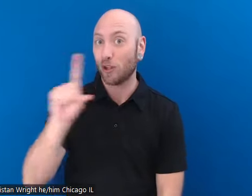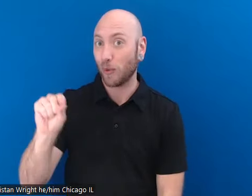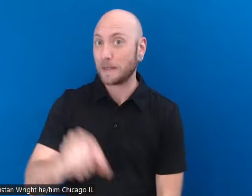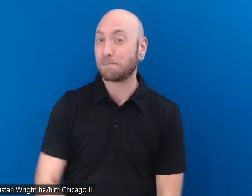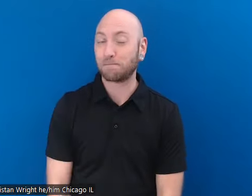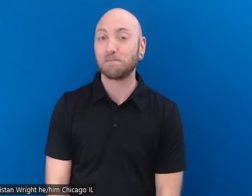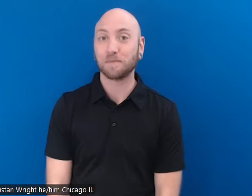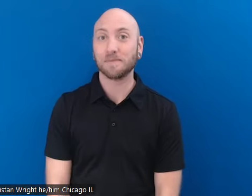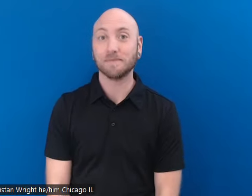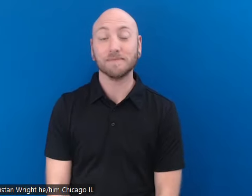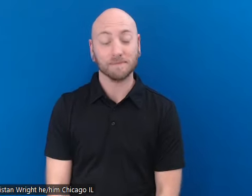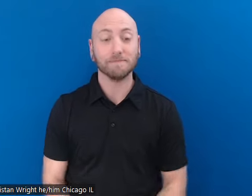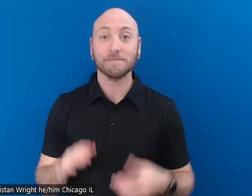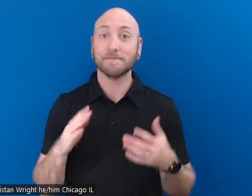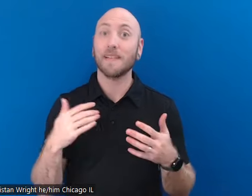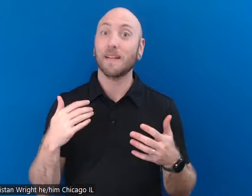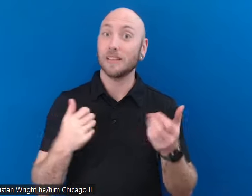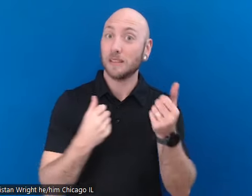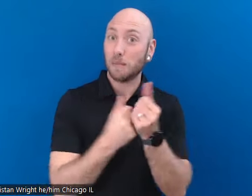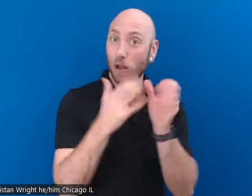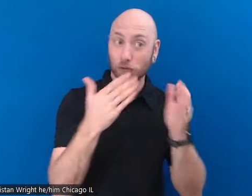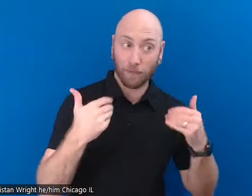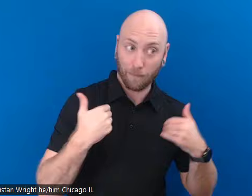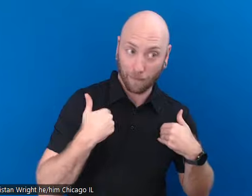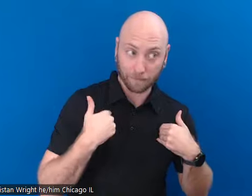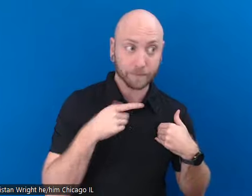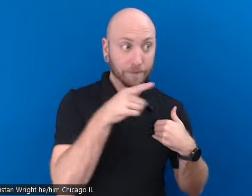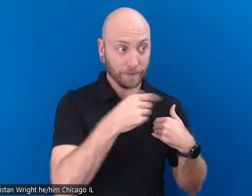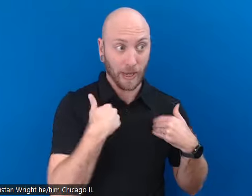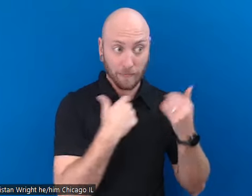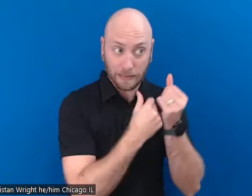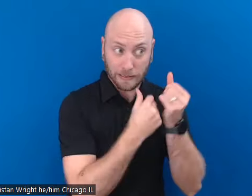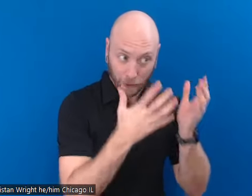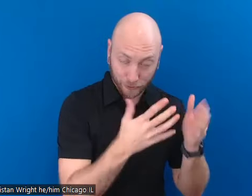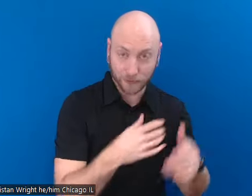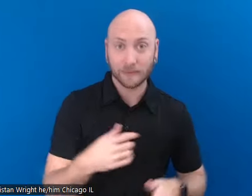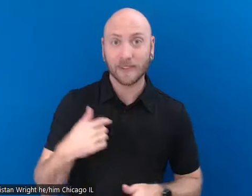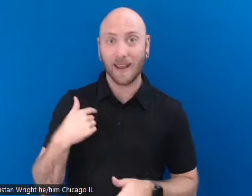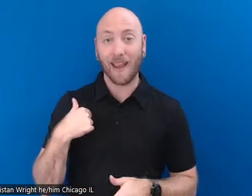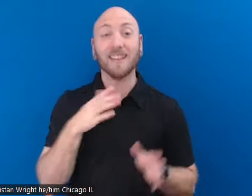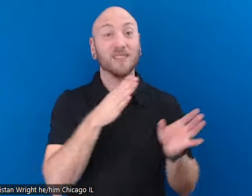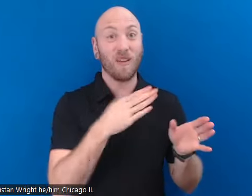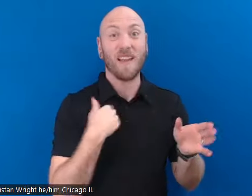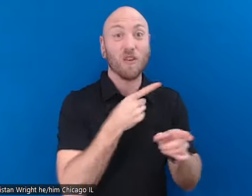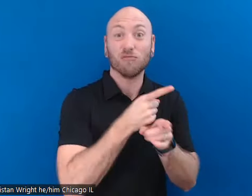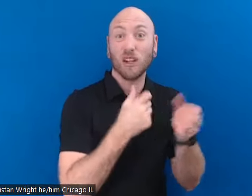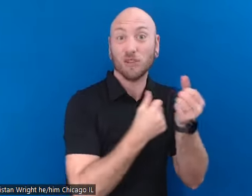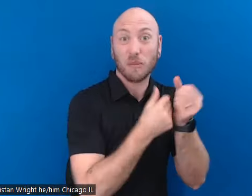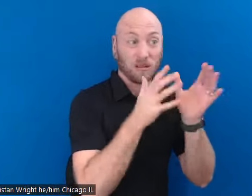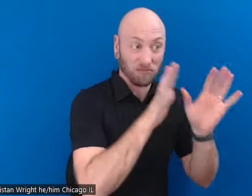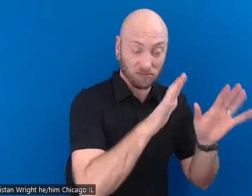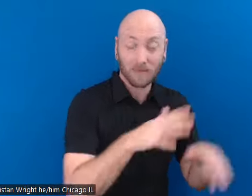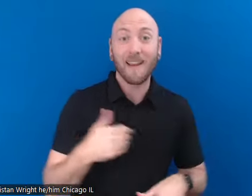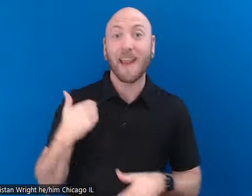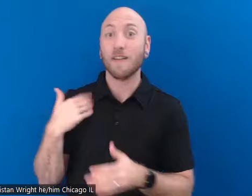I have a sponsor. I have a sponsor who has a sponsor, and I have a service sponsor. Um,